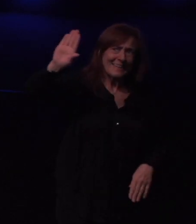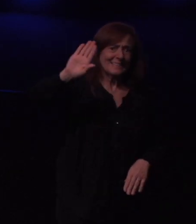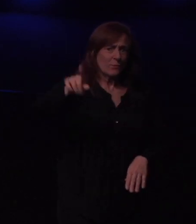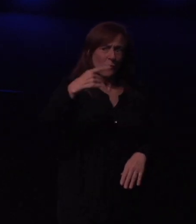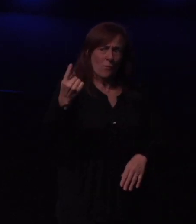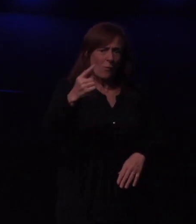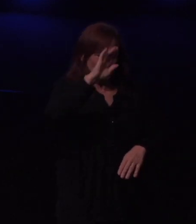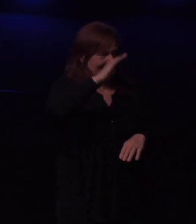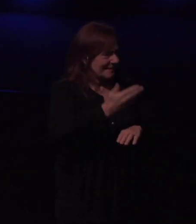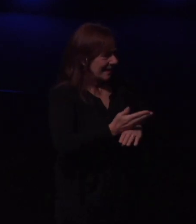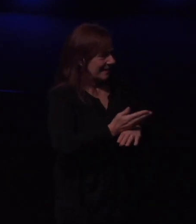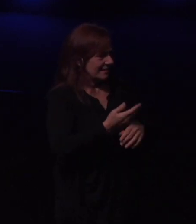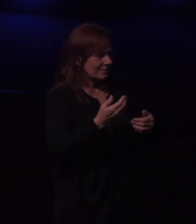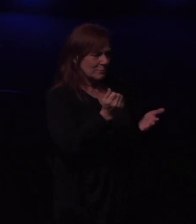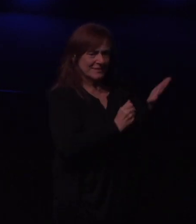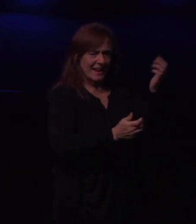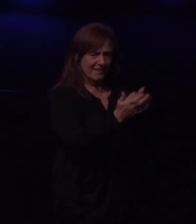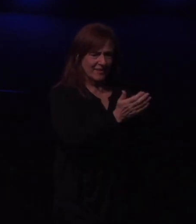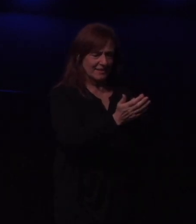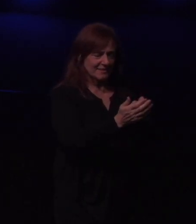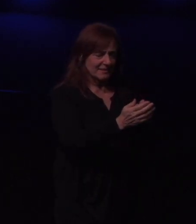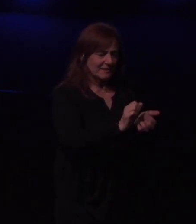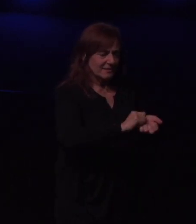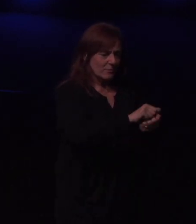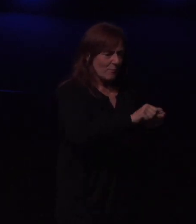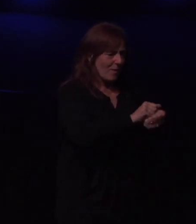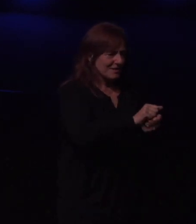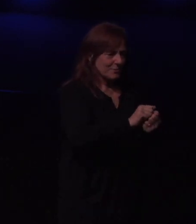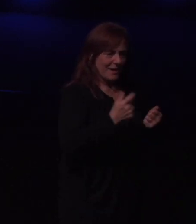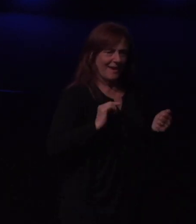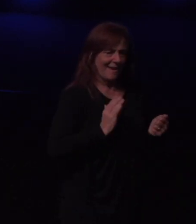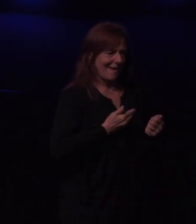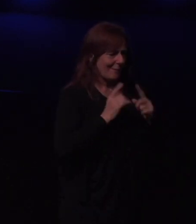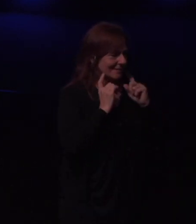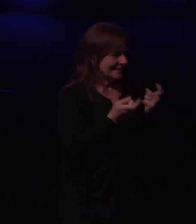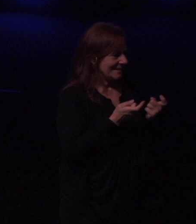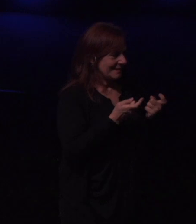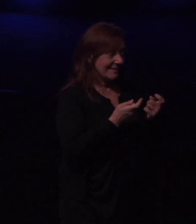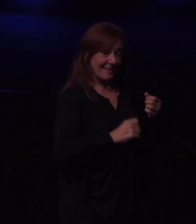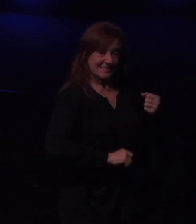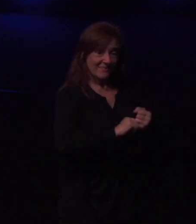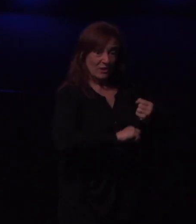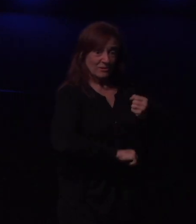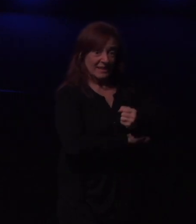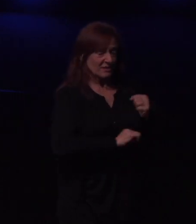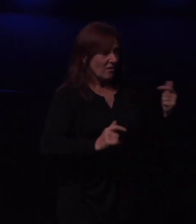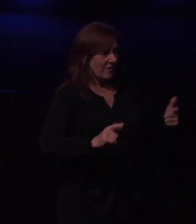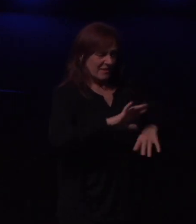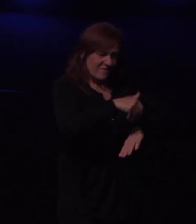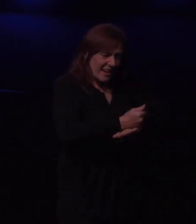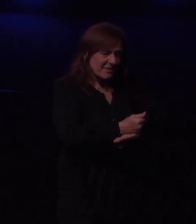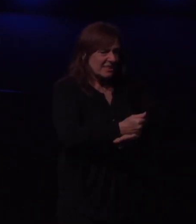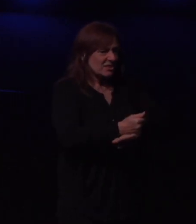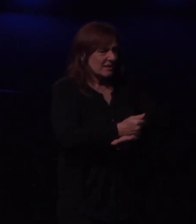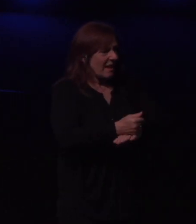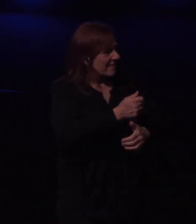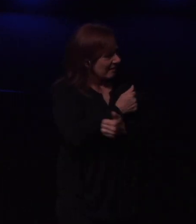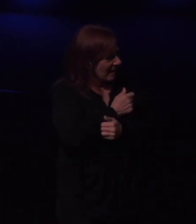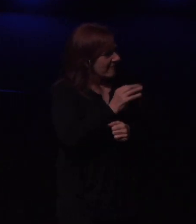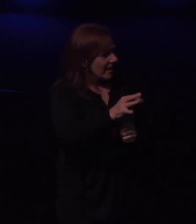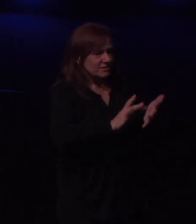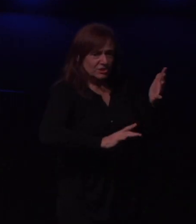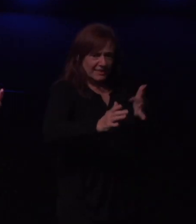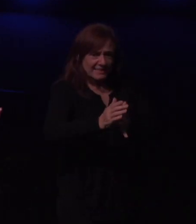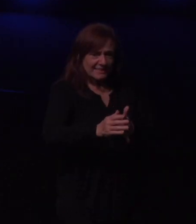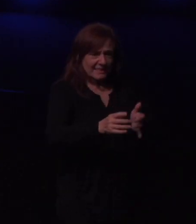a sacrifice to take away our sins. That's the foundation of this whole thing. It's the love of Jesus, the love that Jesus